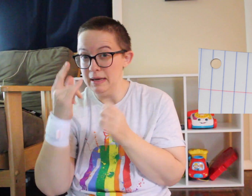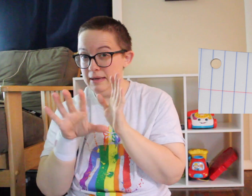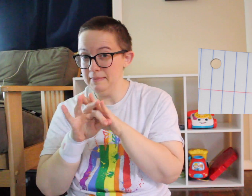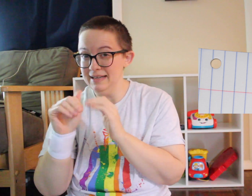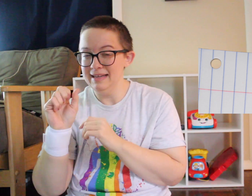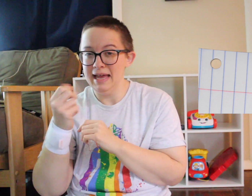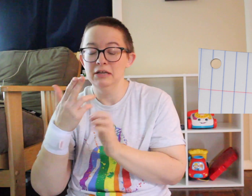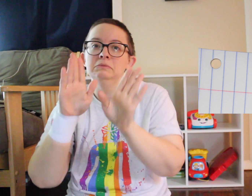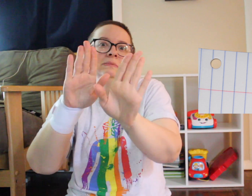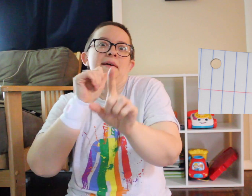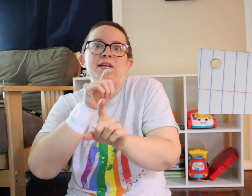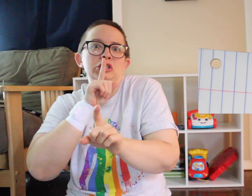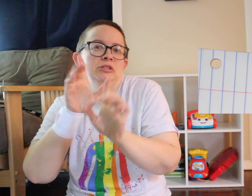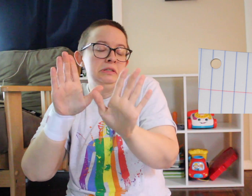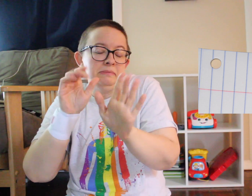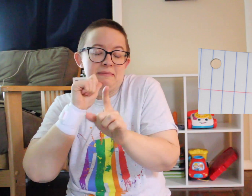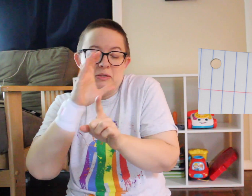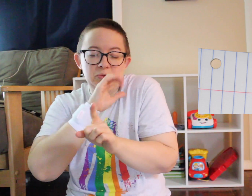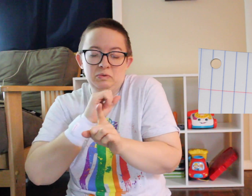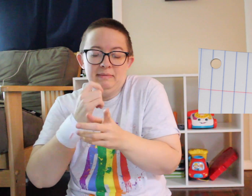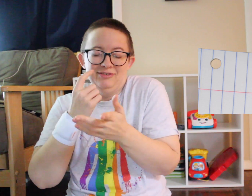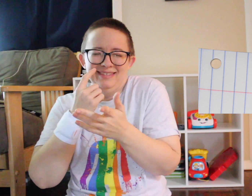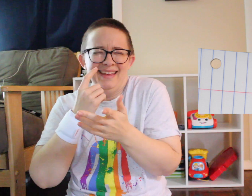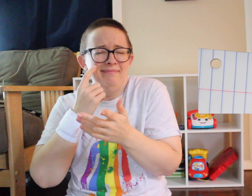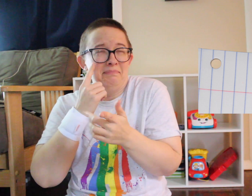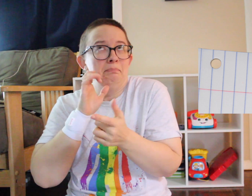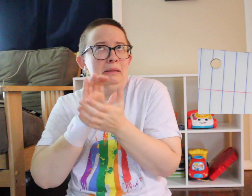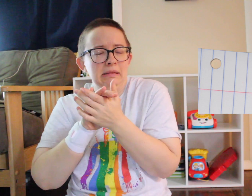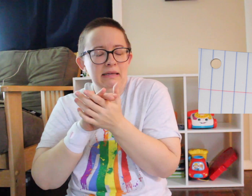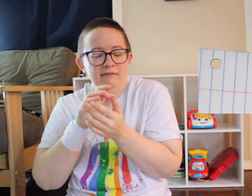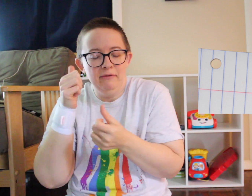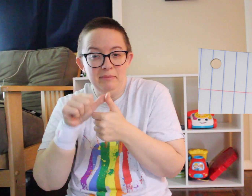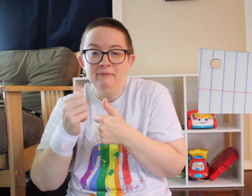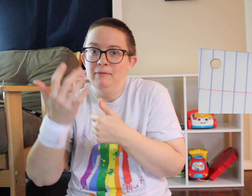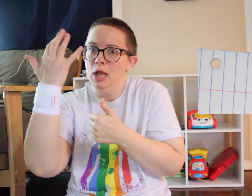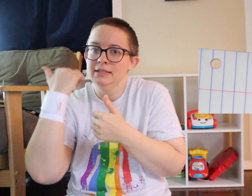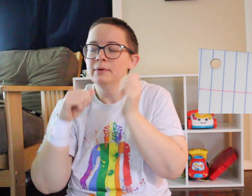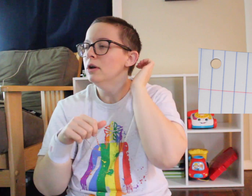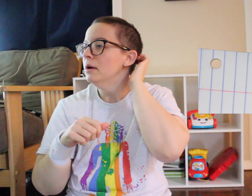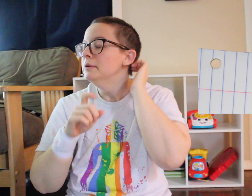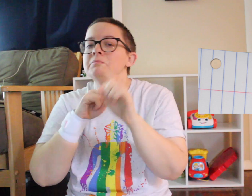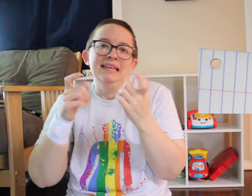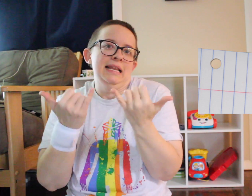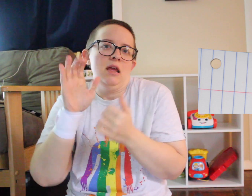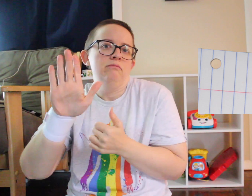think that's why they picked Ash. I'm not 100% sure, so I'm just assuming, but I believe so. It's from a long time ago,